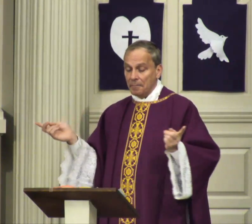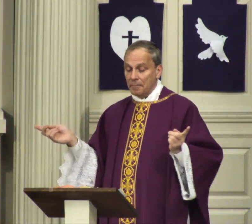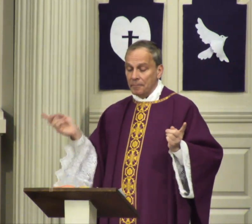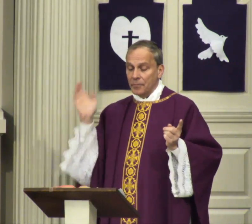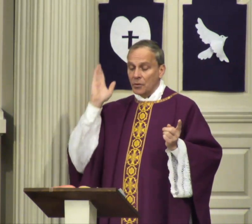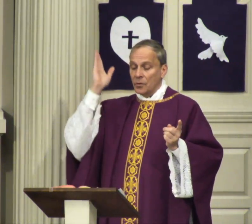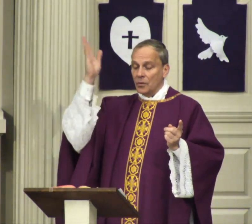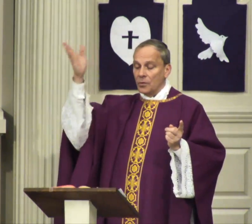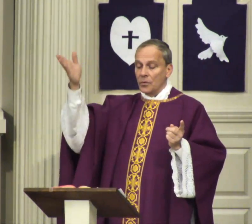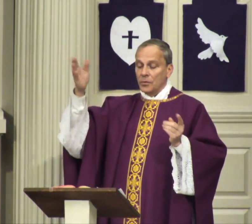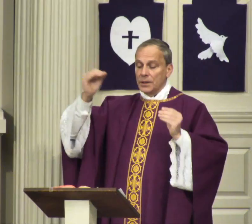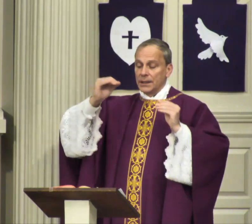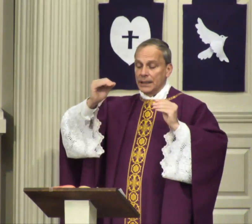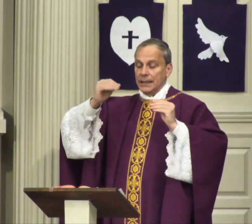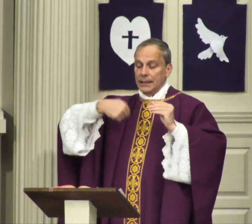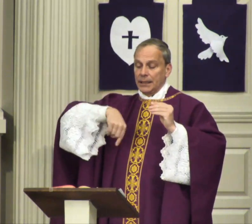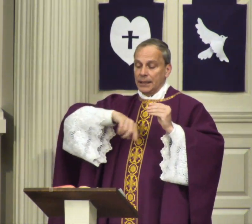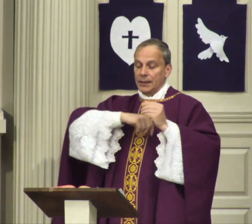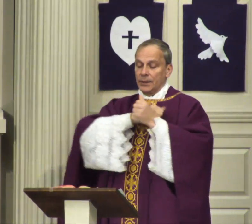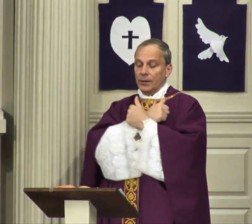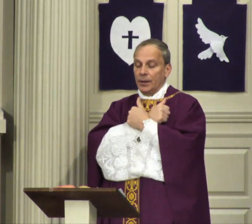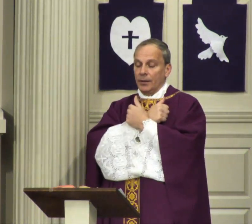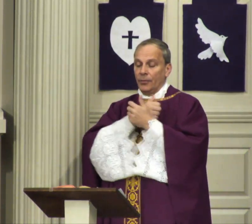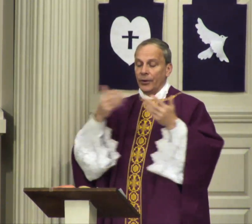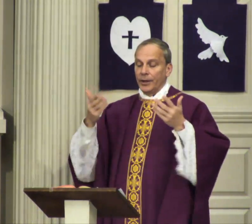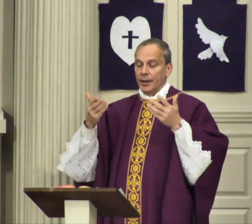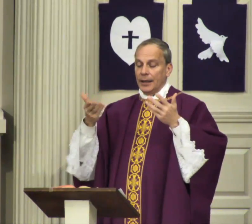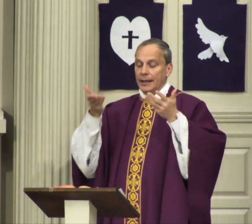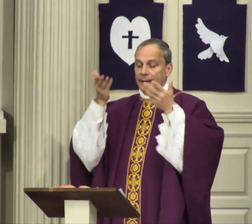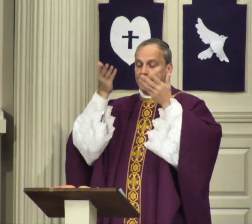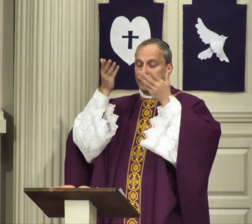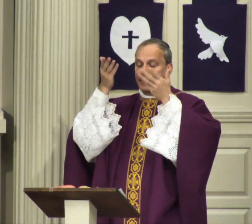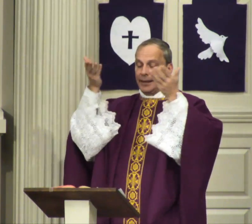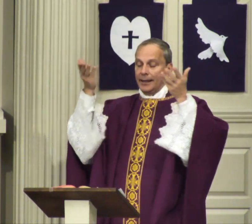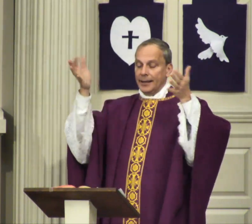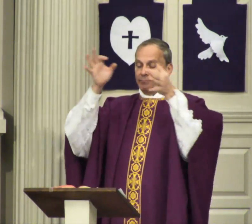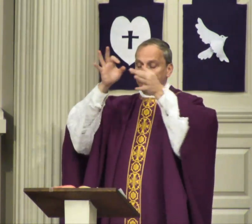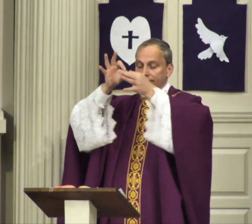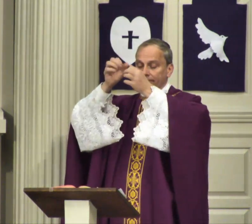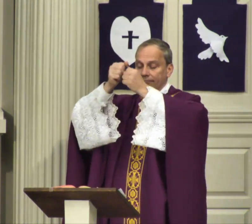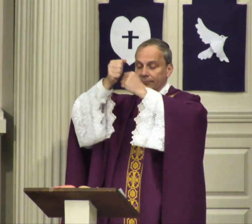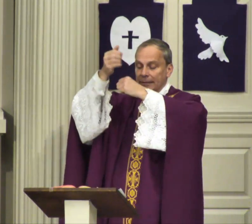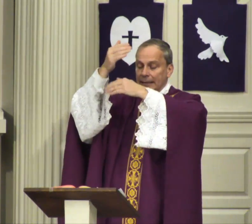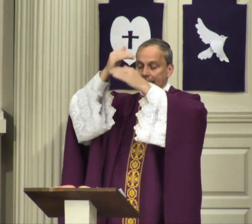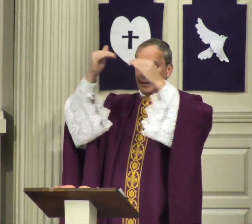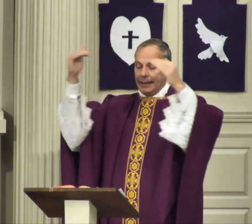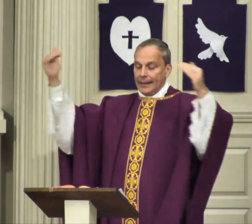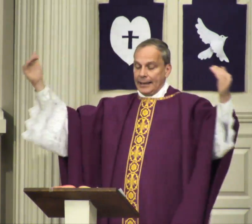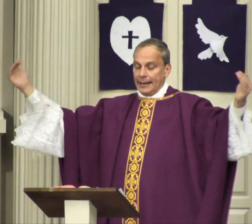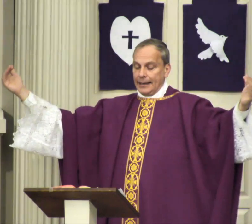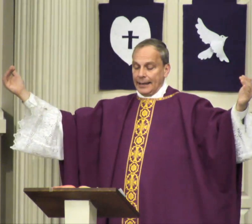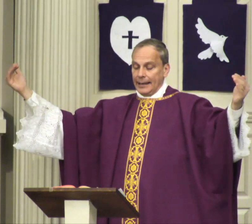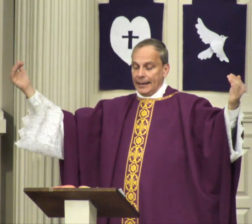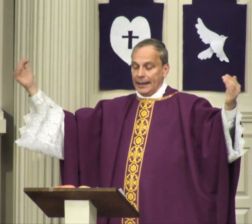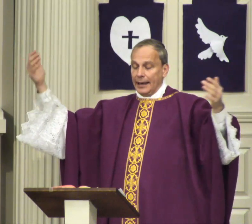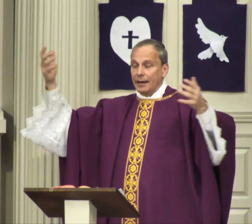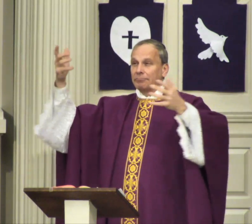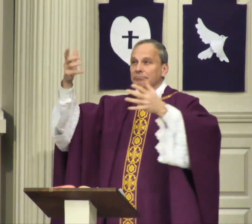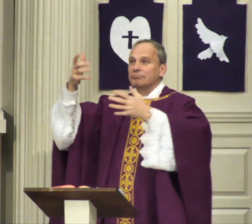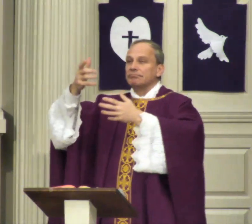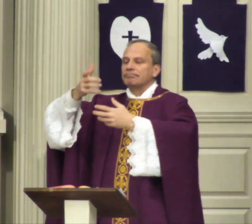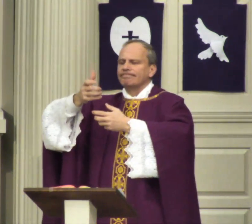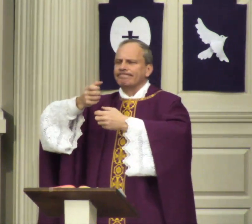you teach us by them to love the things of heaven and hold fast to what